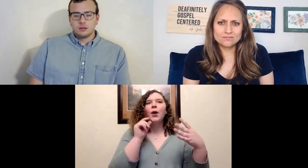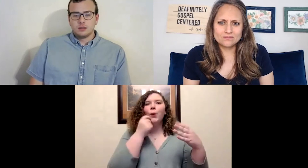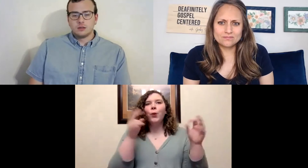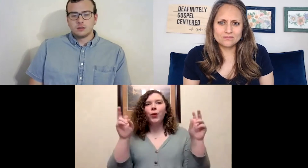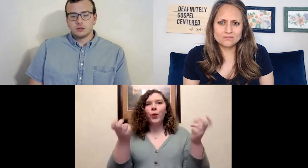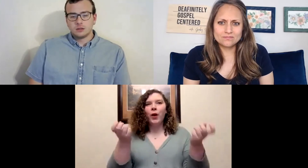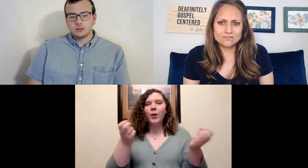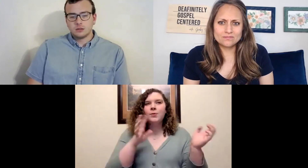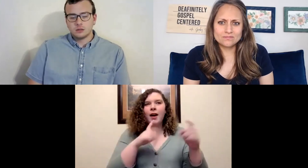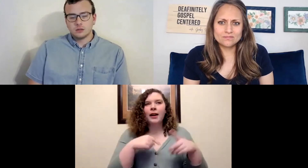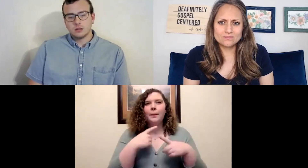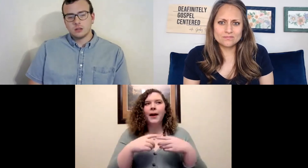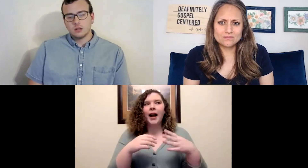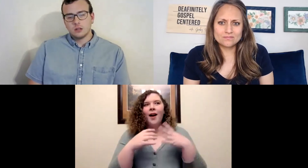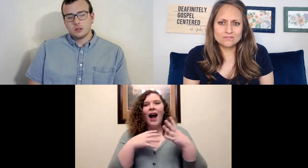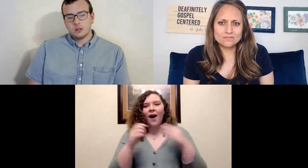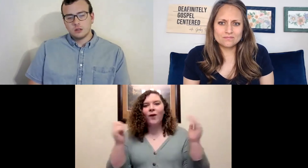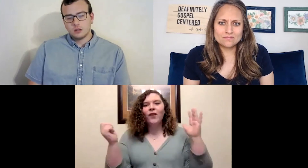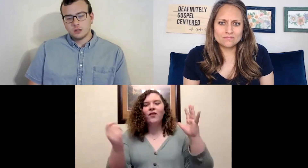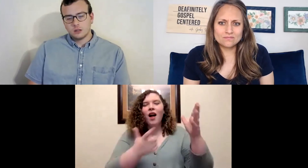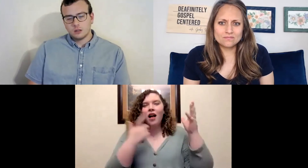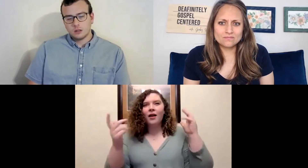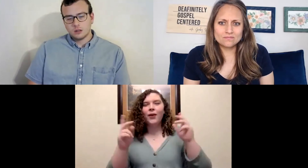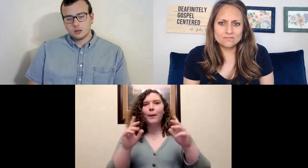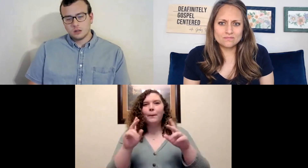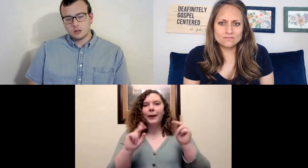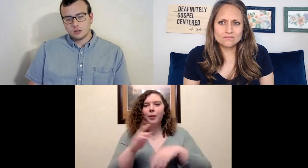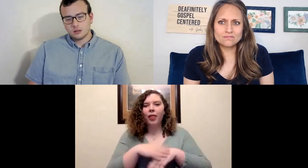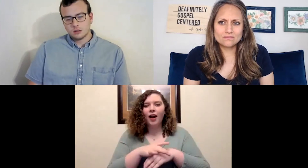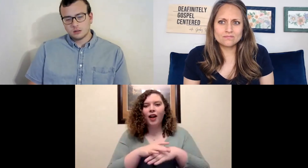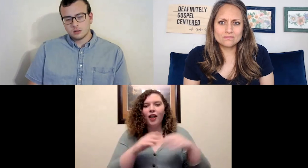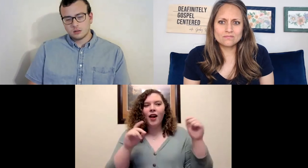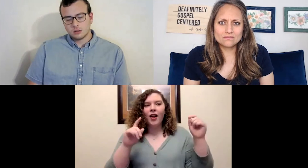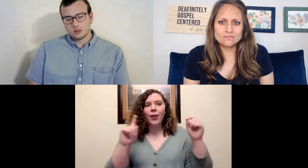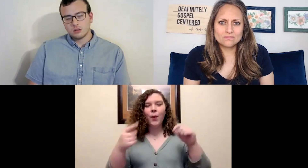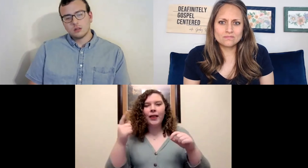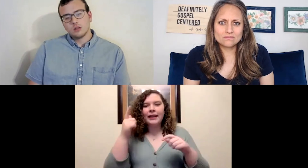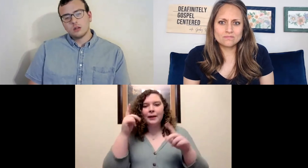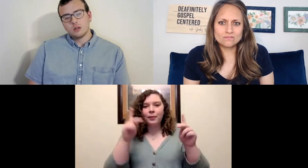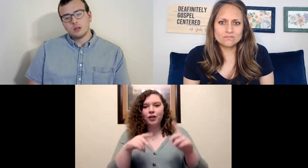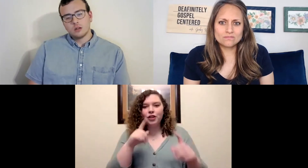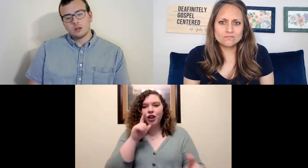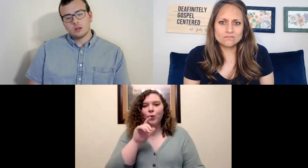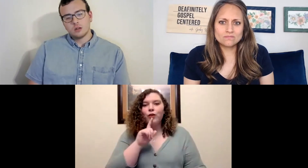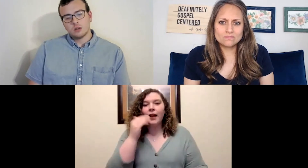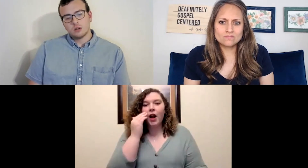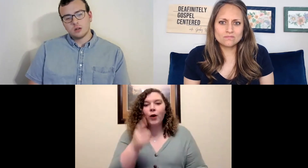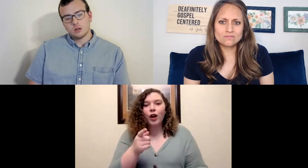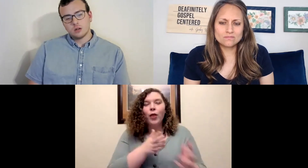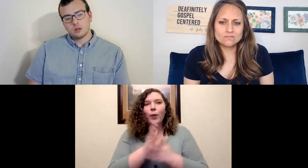Yeah, and I just read a really cool quote the other day that was talking about out of all of the people on